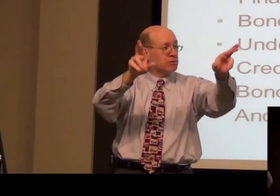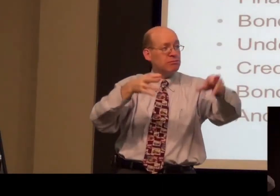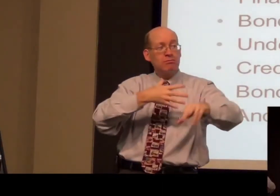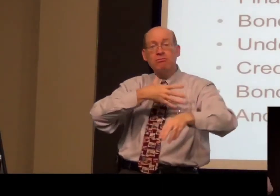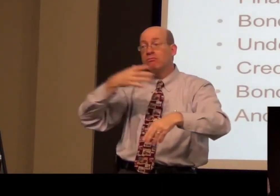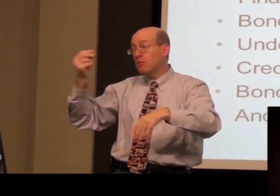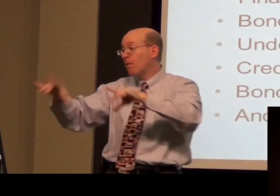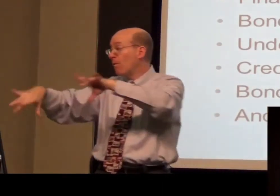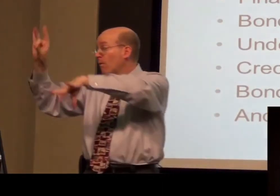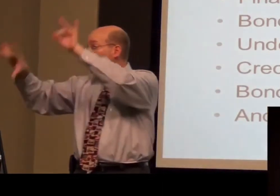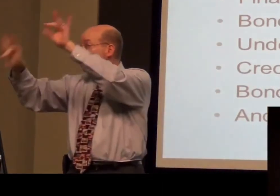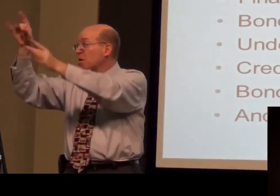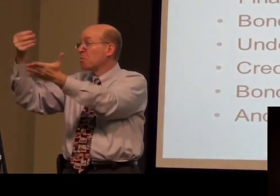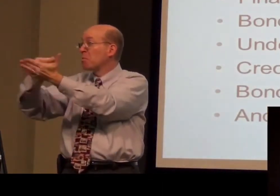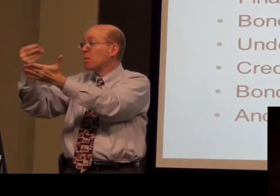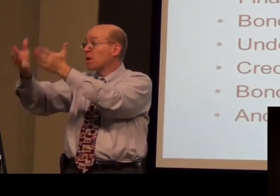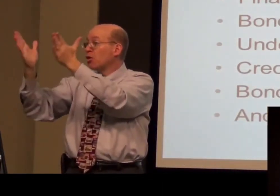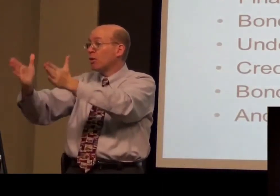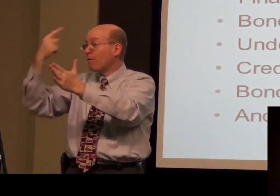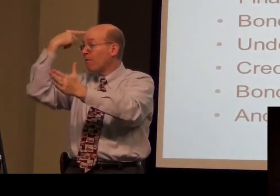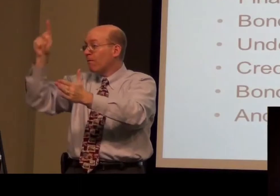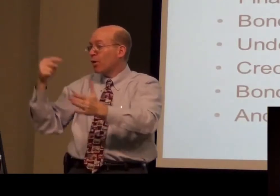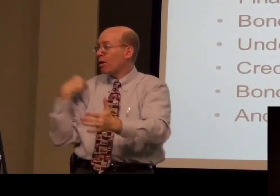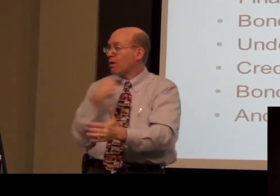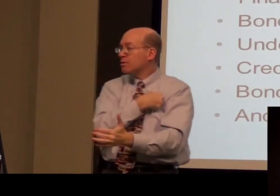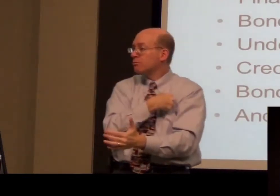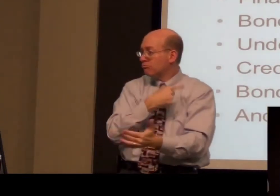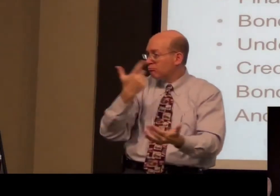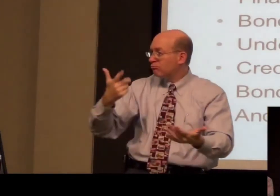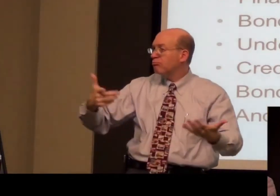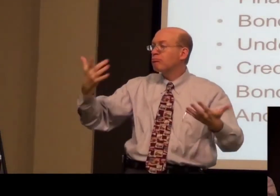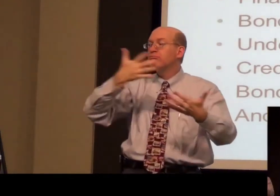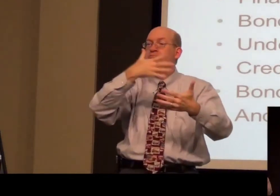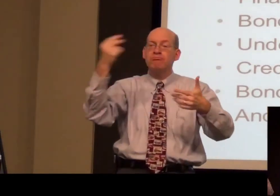investors and that they were ready to purchase our bonds for us.